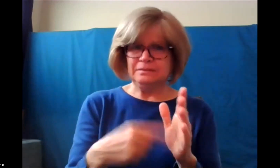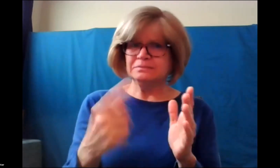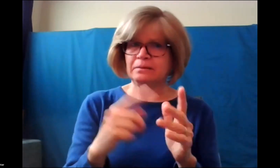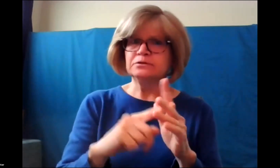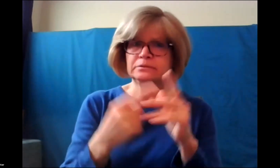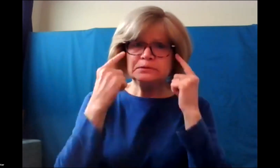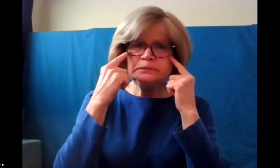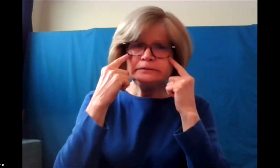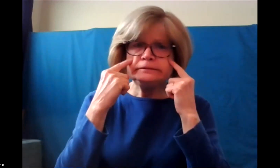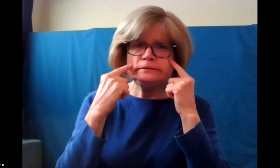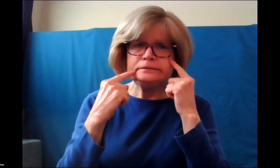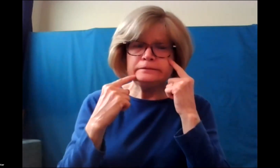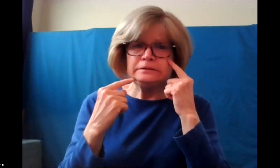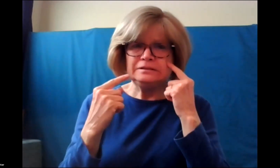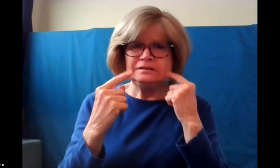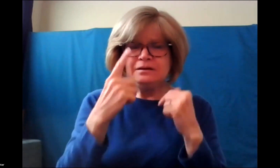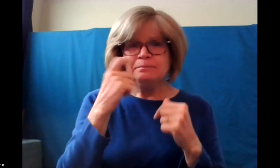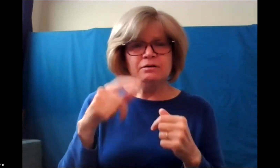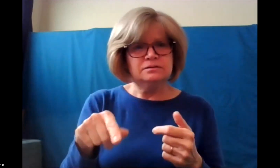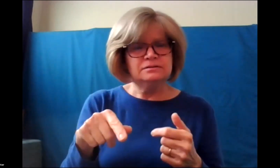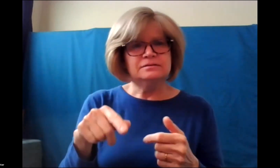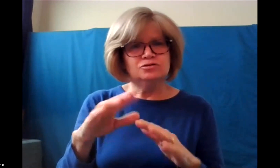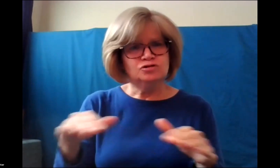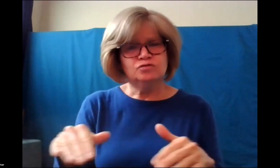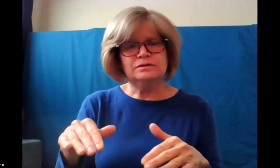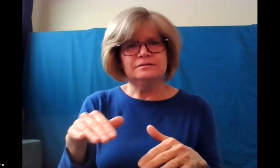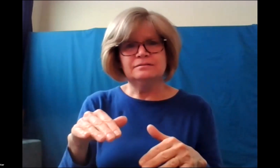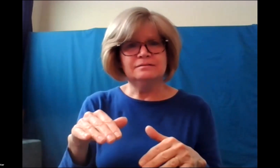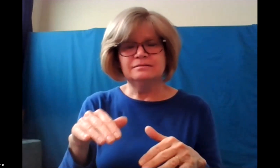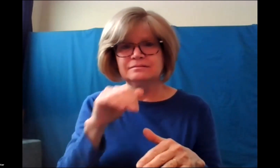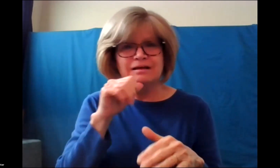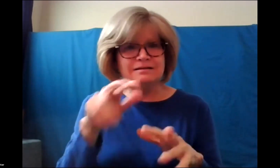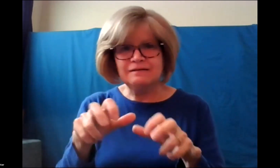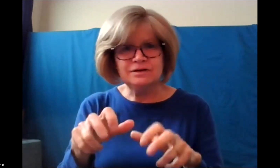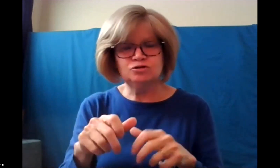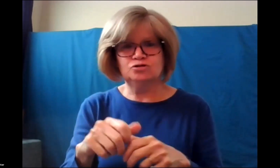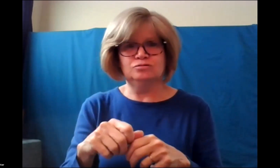two, awed by such selfless wisdom from the neediest children.